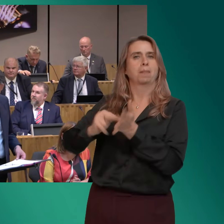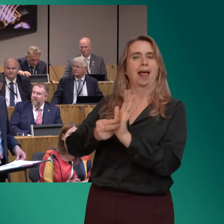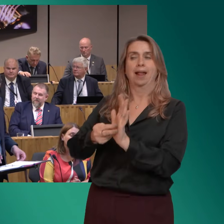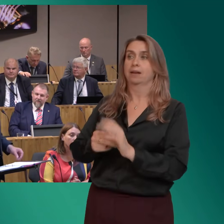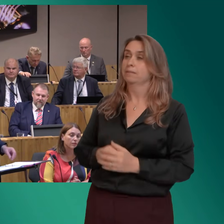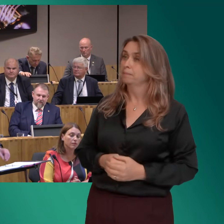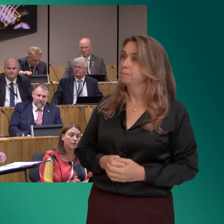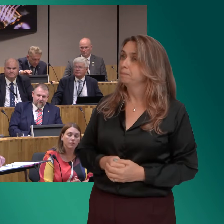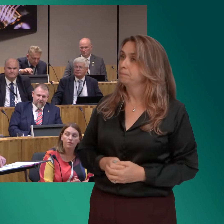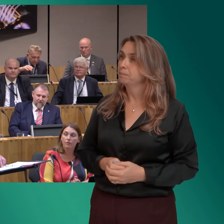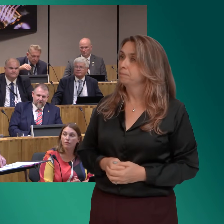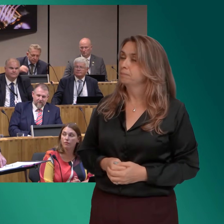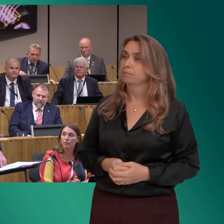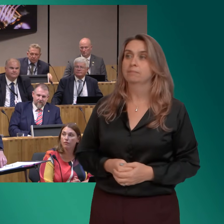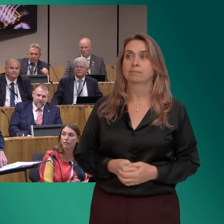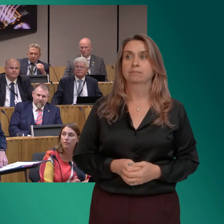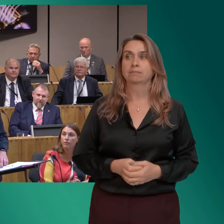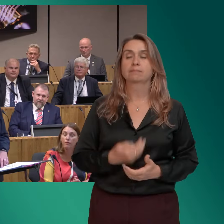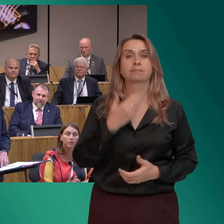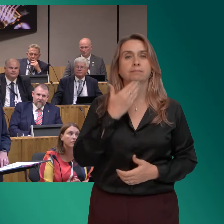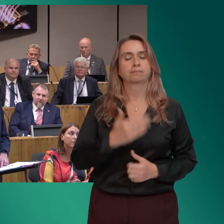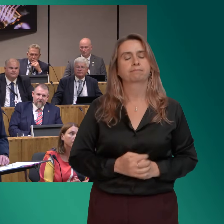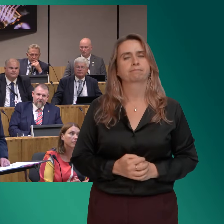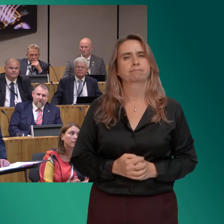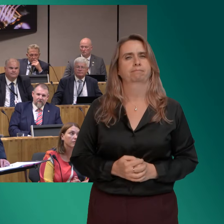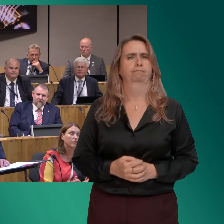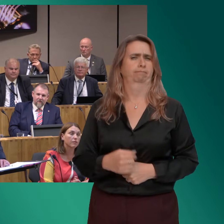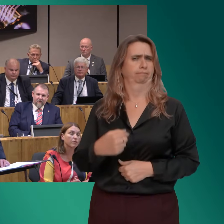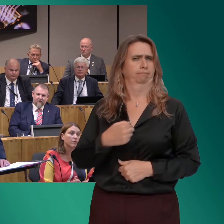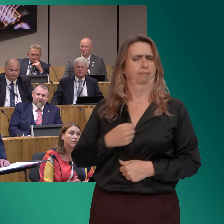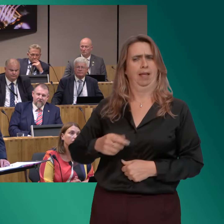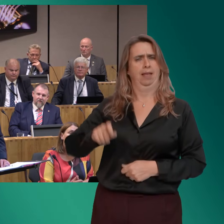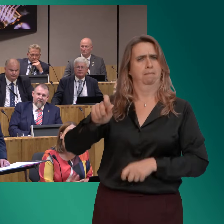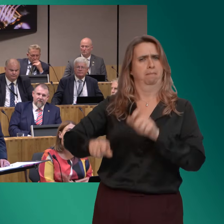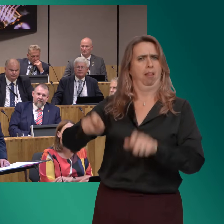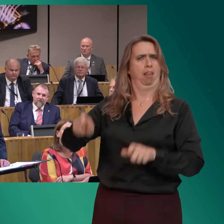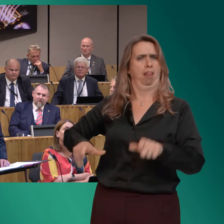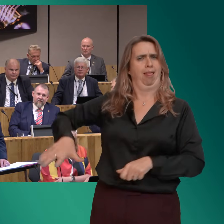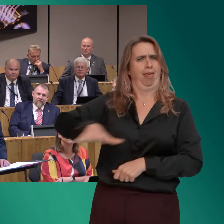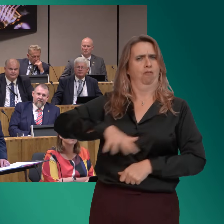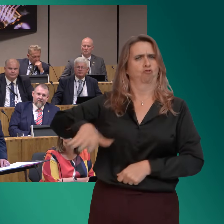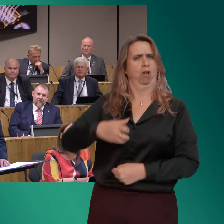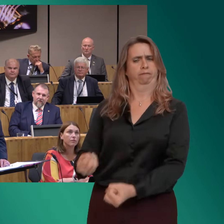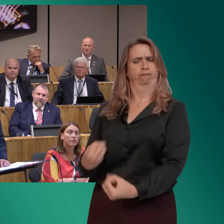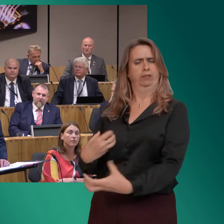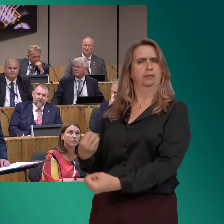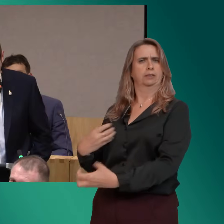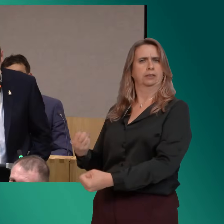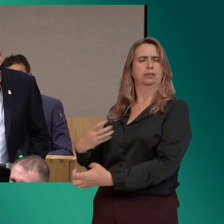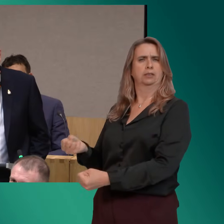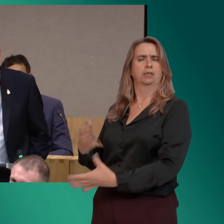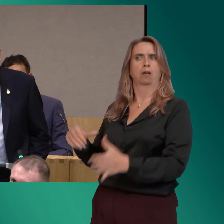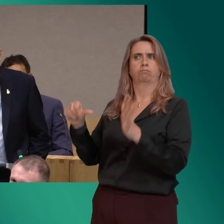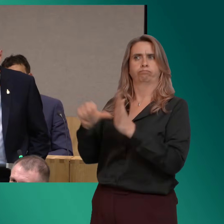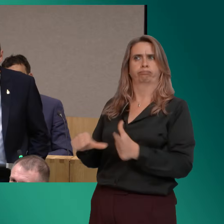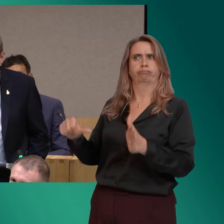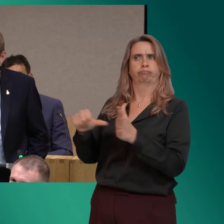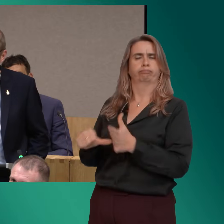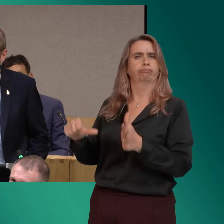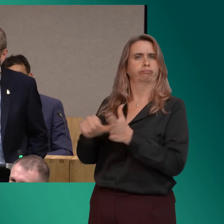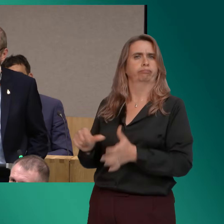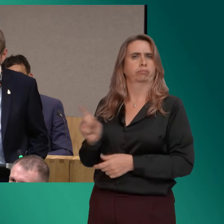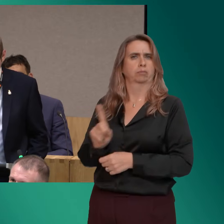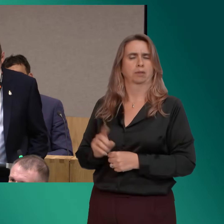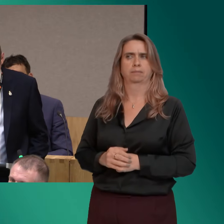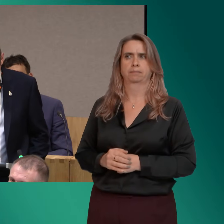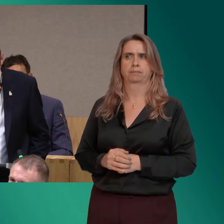I thank the First Minister for his answer. It is already clear from my constituents what the majority issue they face, which are, given the